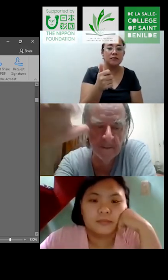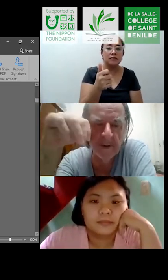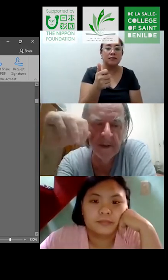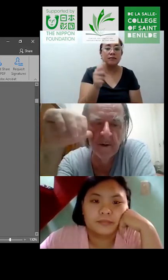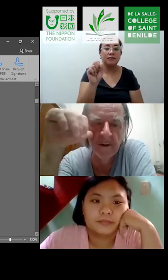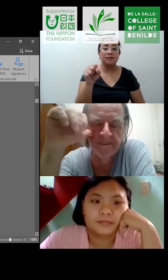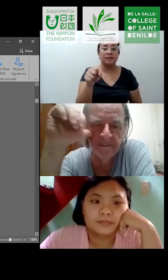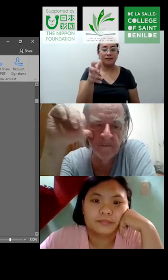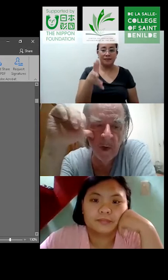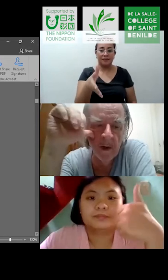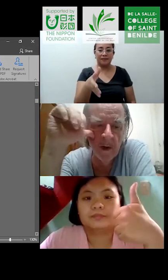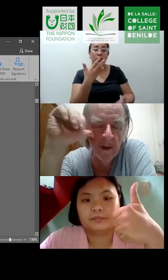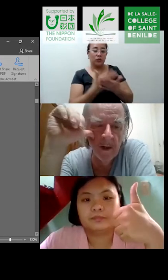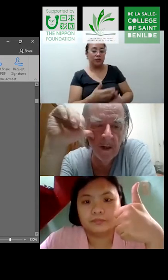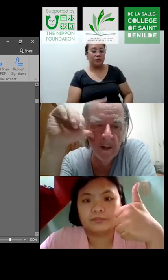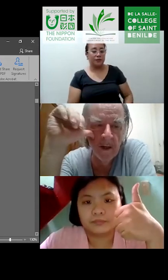yes. Okay, good.